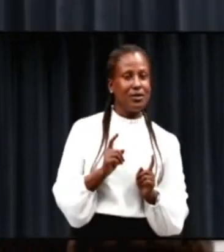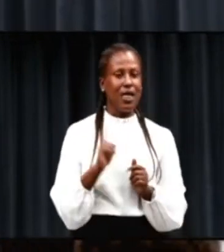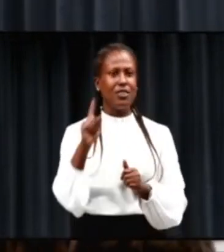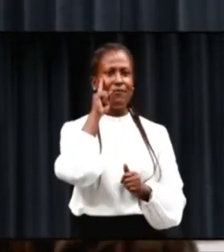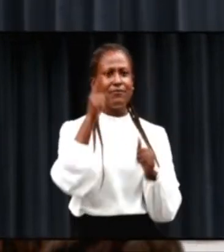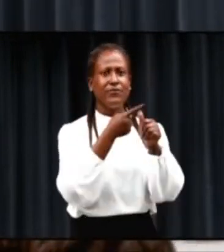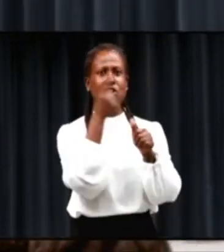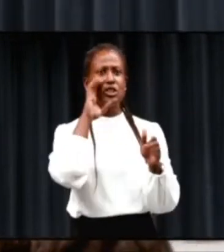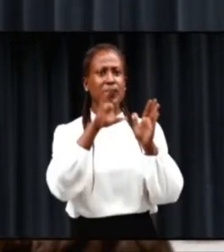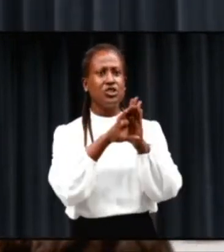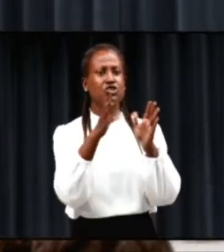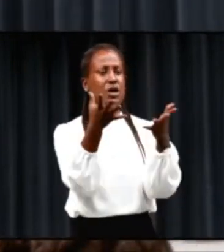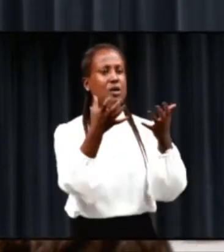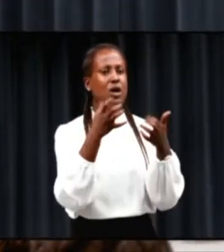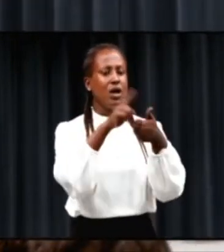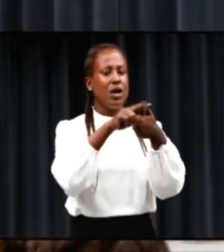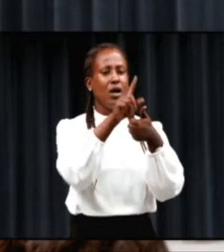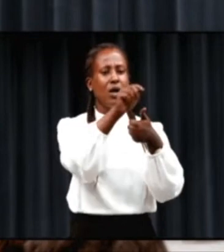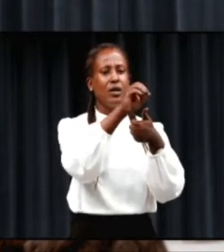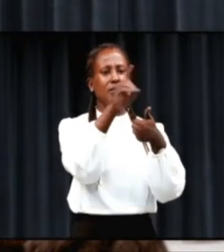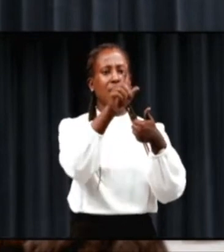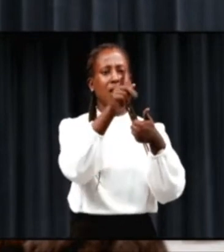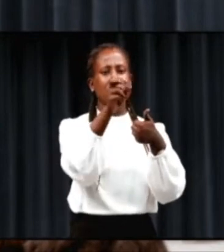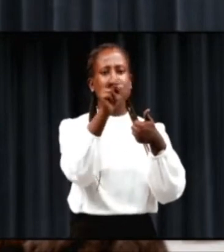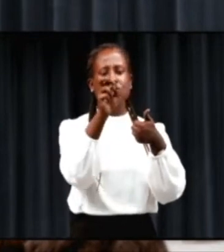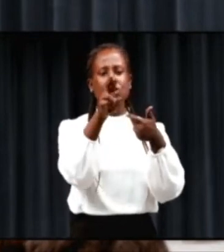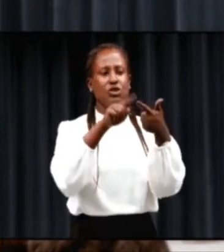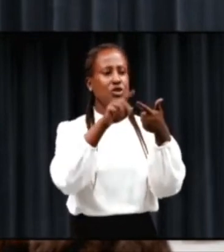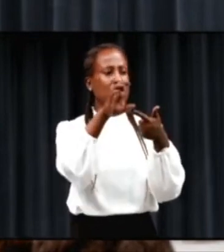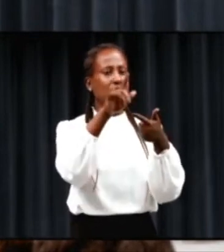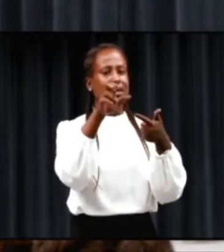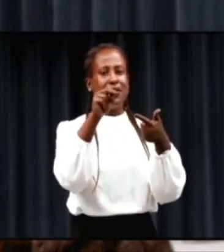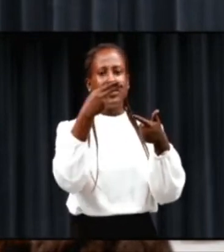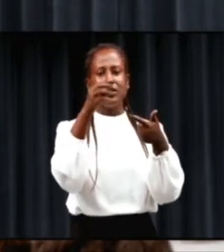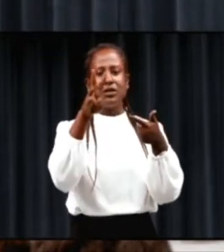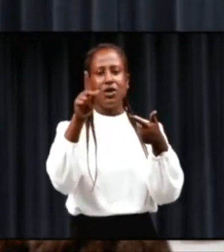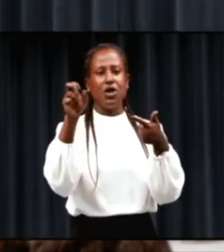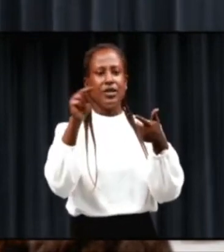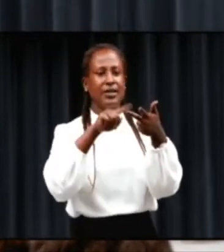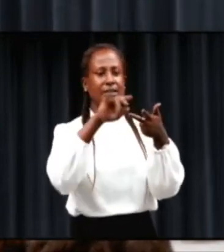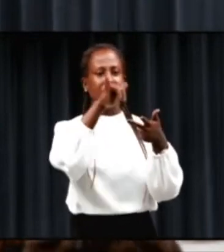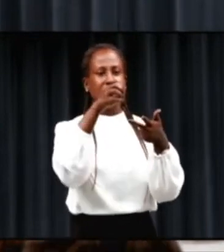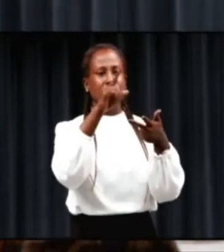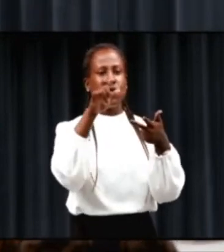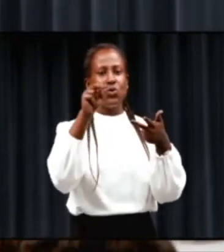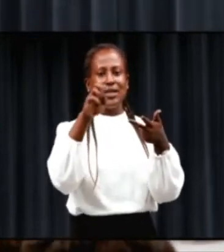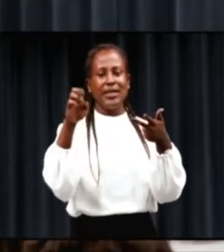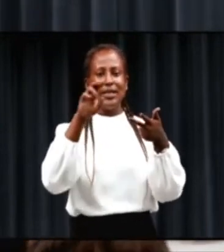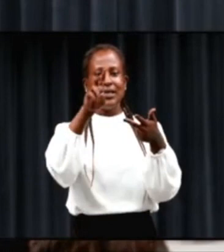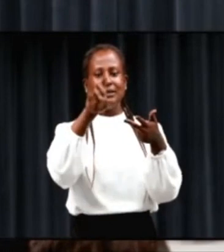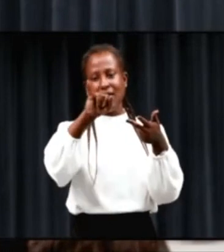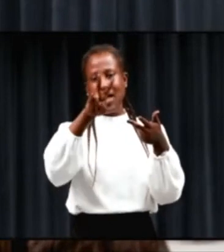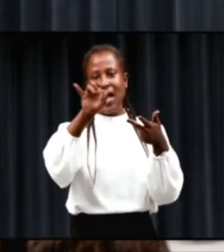picture be, I would like for Councilmember Todd Turner, Chair Calvin Hawkins, and Councilwoman Jolene Ivey. Can we take that first